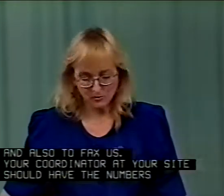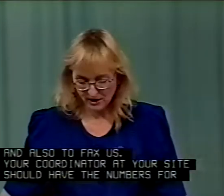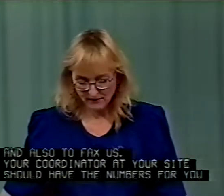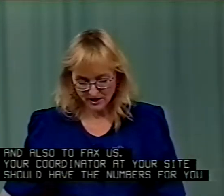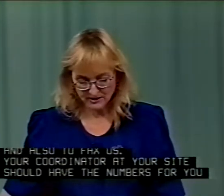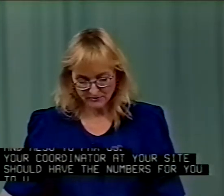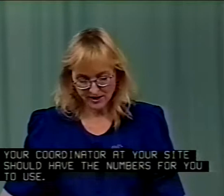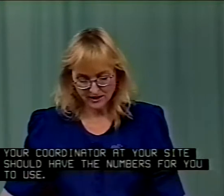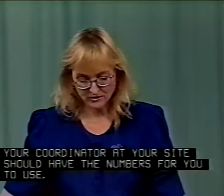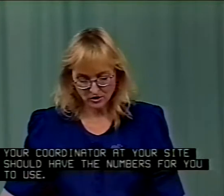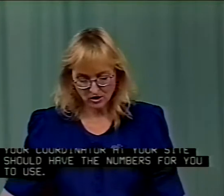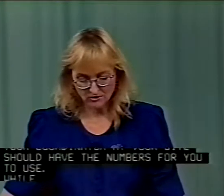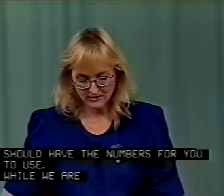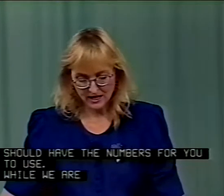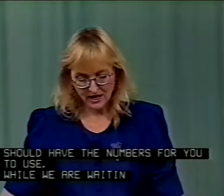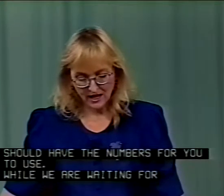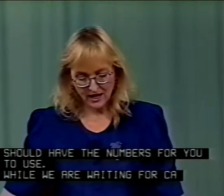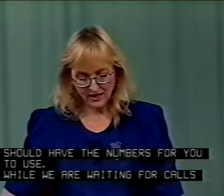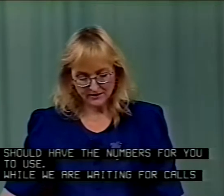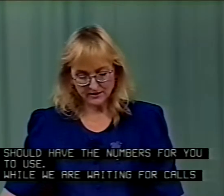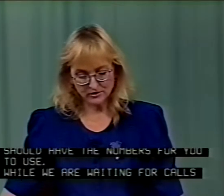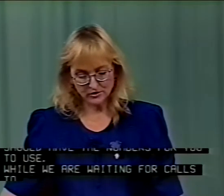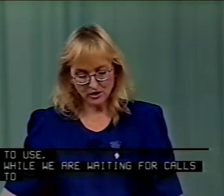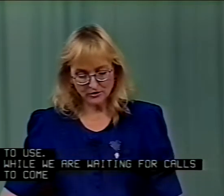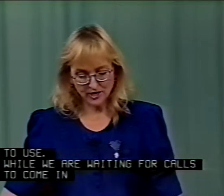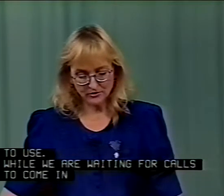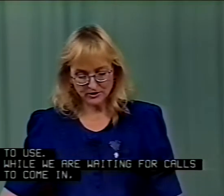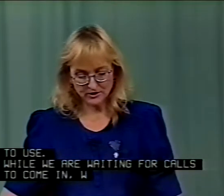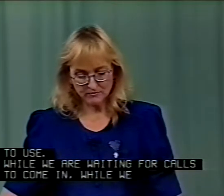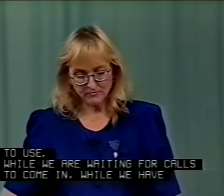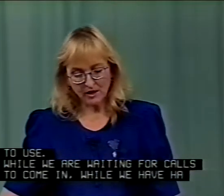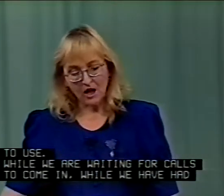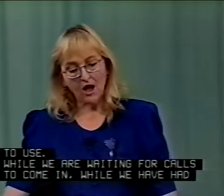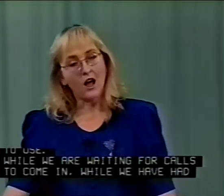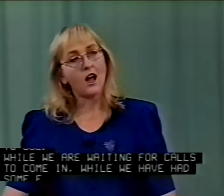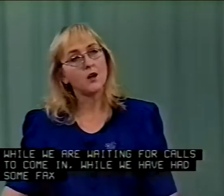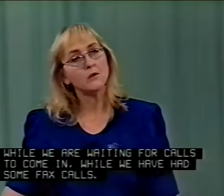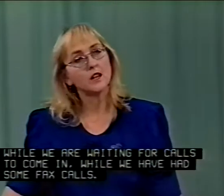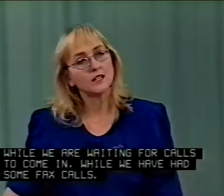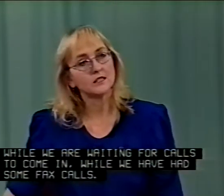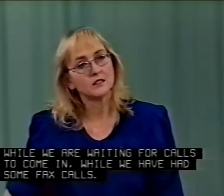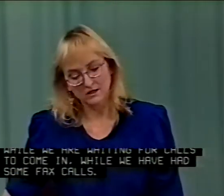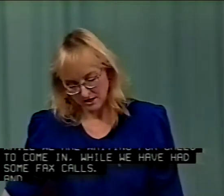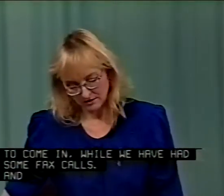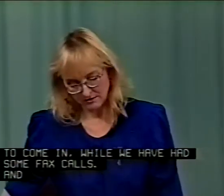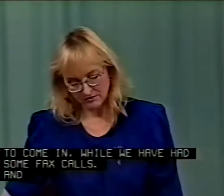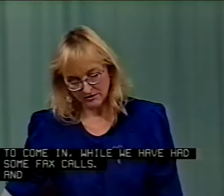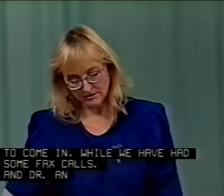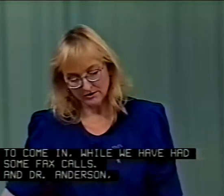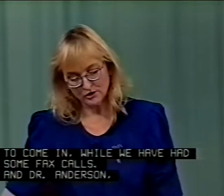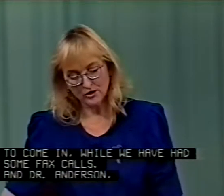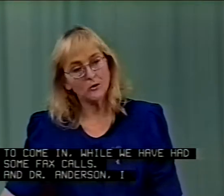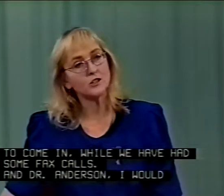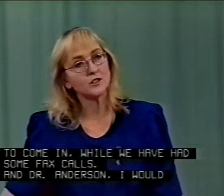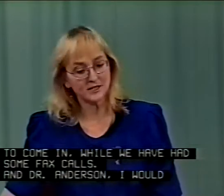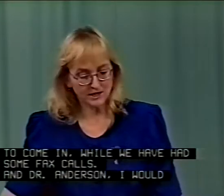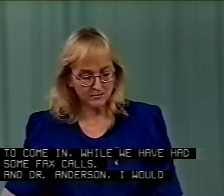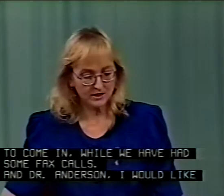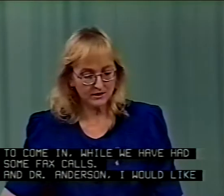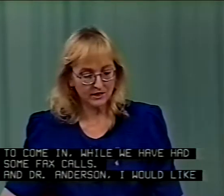have had some faxed calls, and Dr. Anderson, I would like to share a question that has come in. It